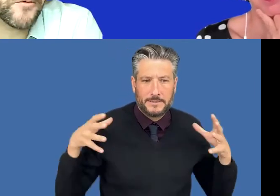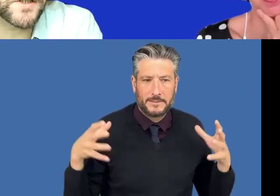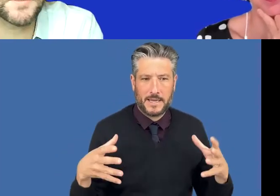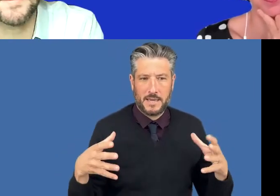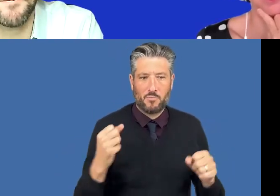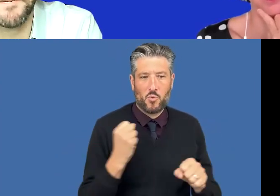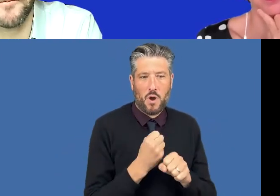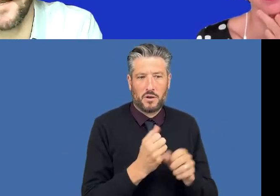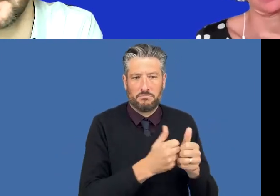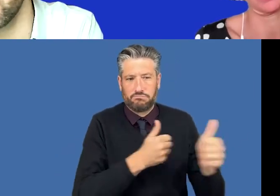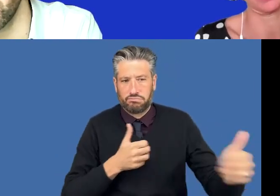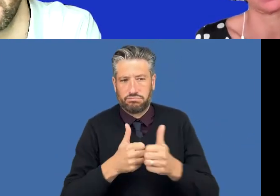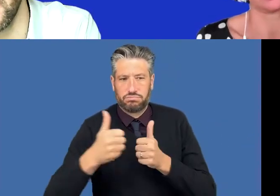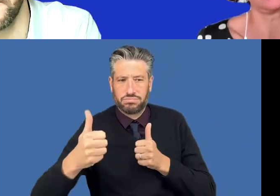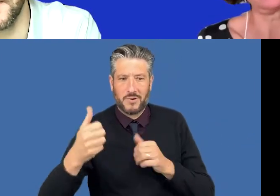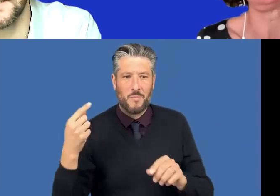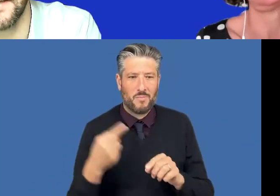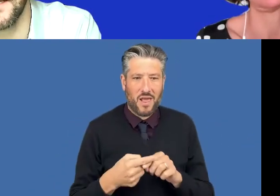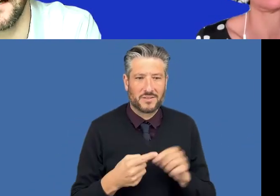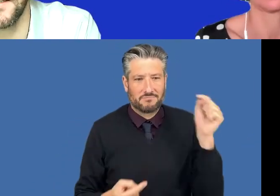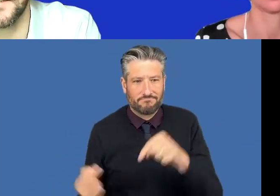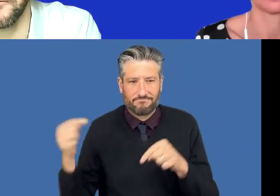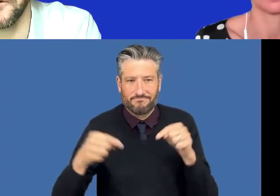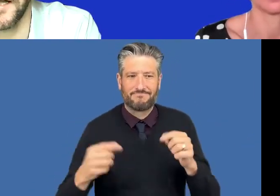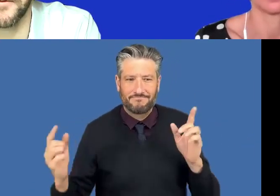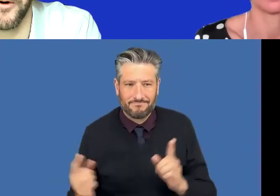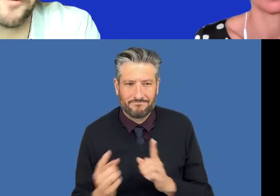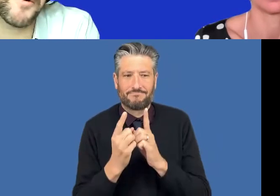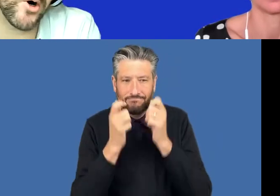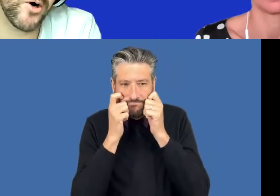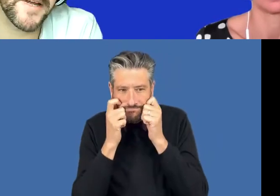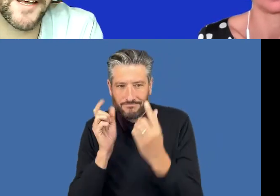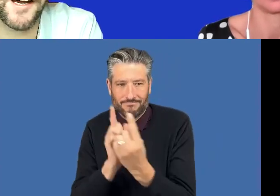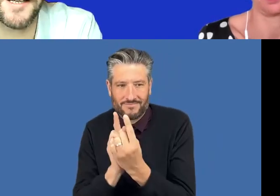but also of course some people would like to work from the office and they can't. Some would like to